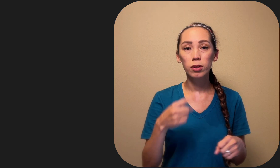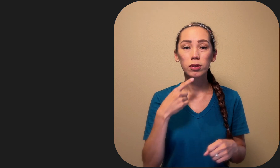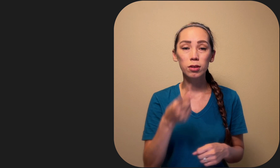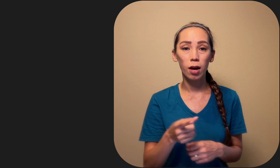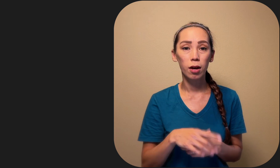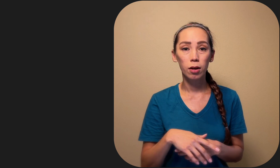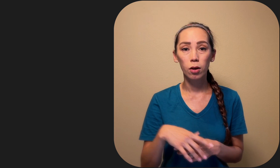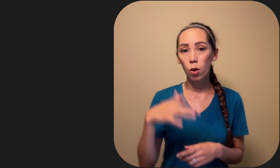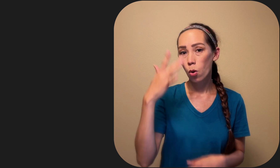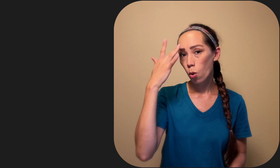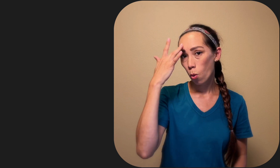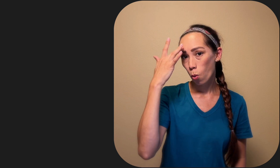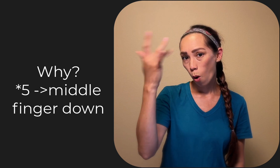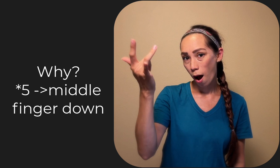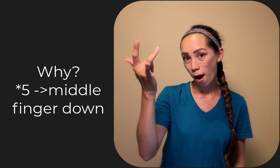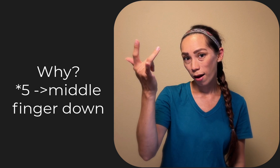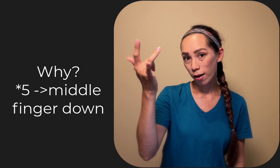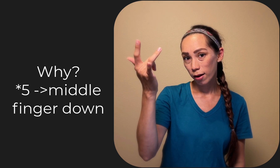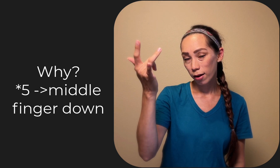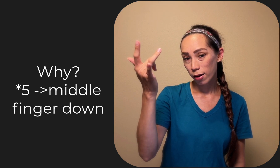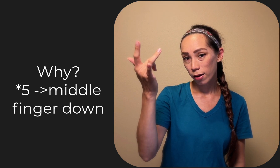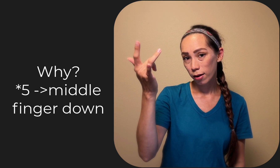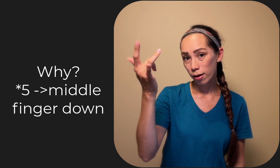say Y from your forehead